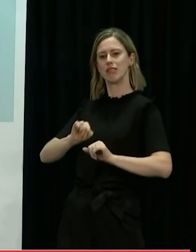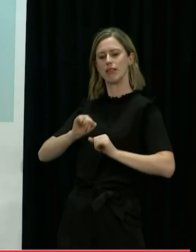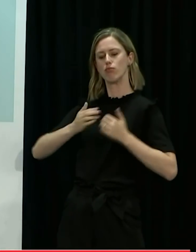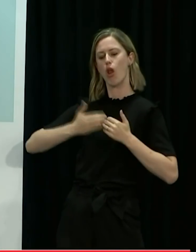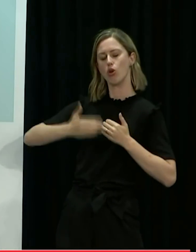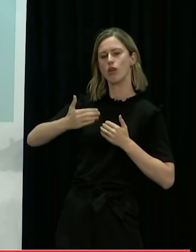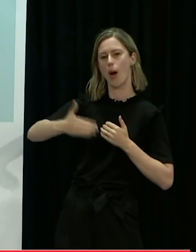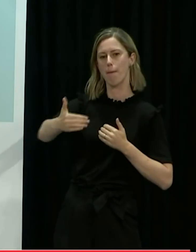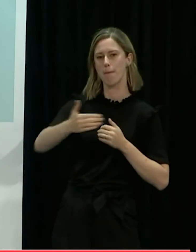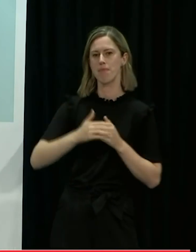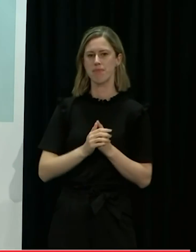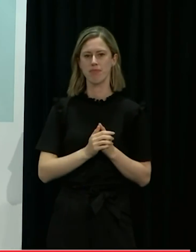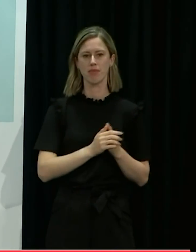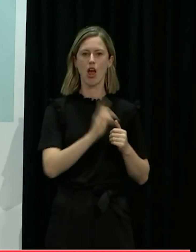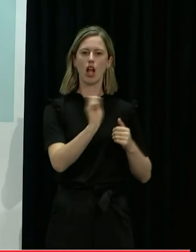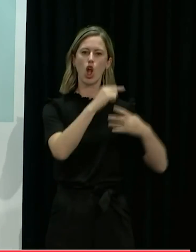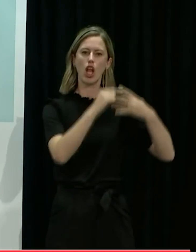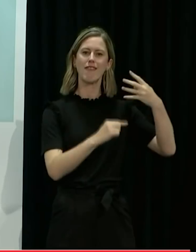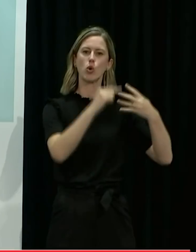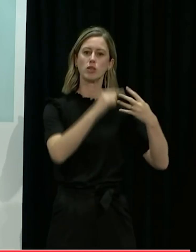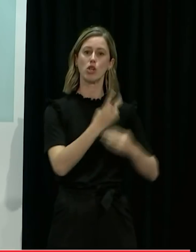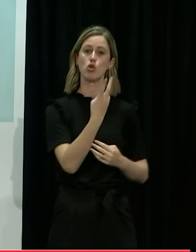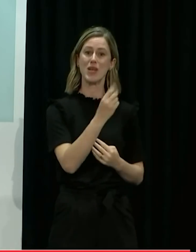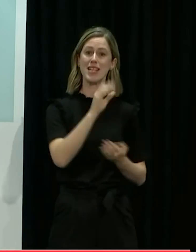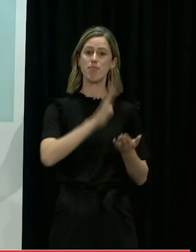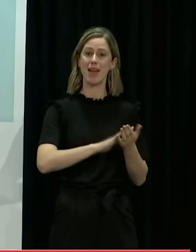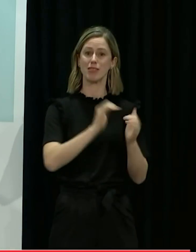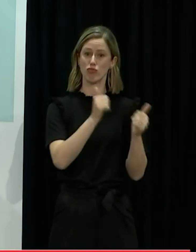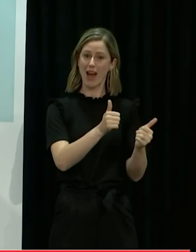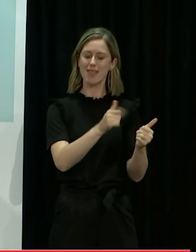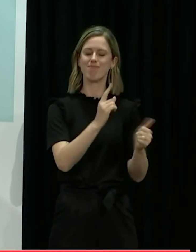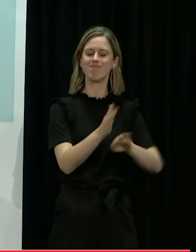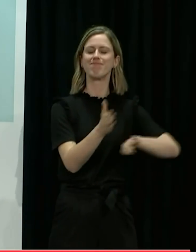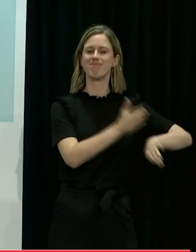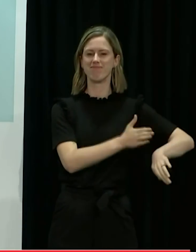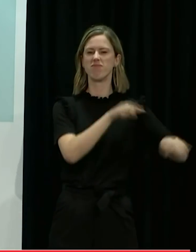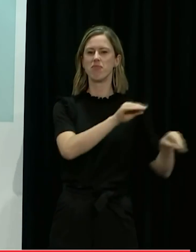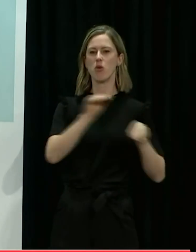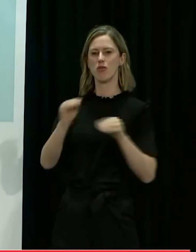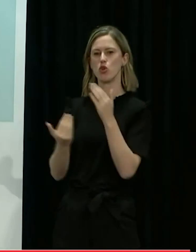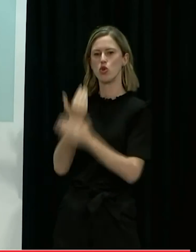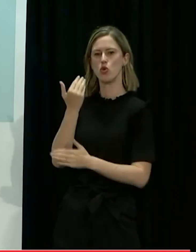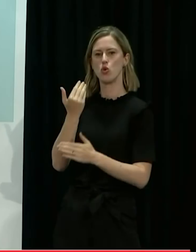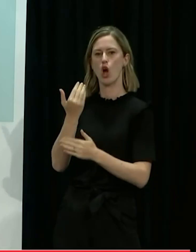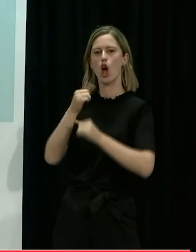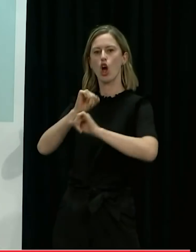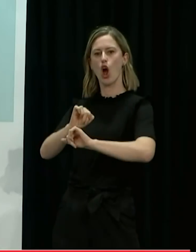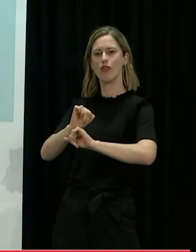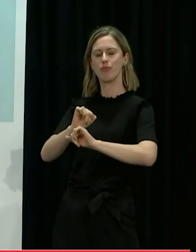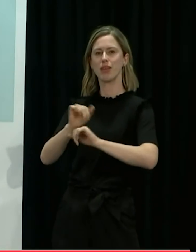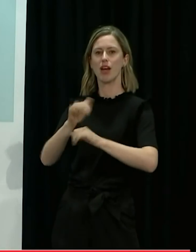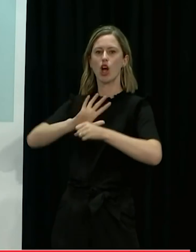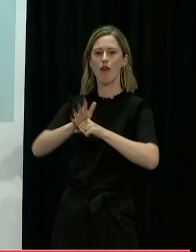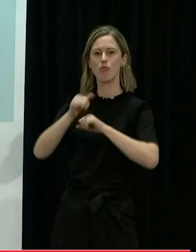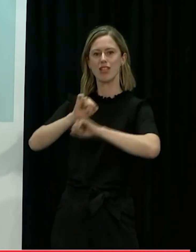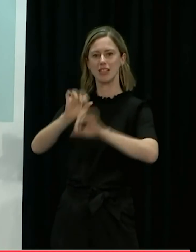the distance. The alert levels did that for 20 months. Now it's time for the COVID protection framework, or the traffic lights, to do the